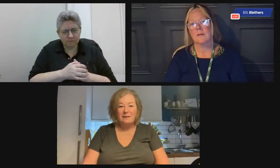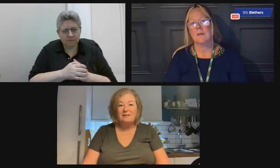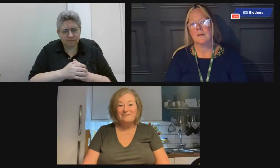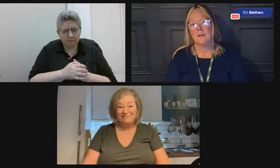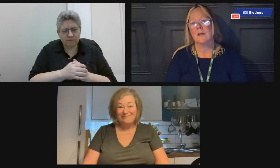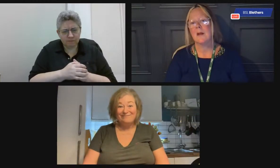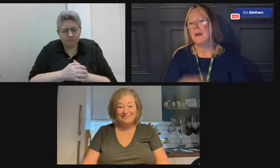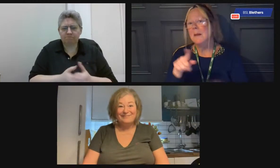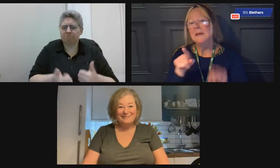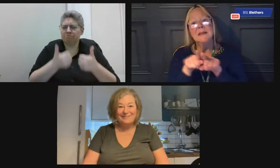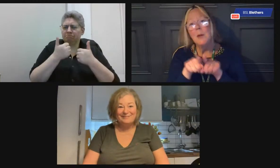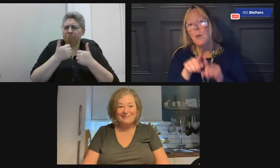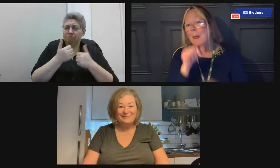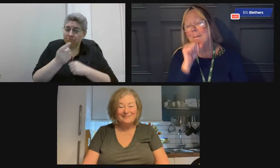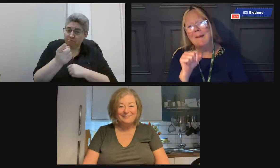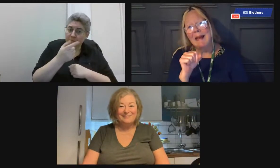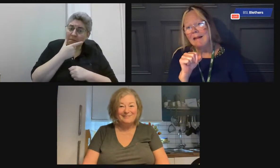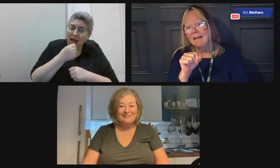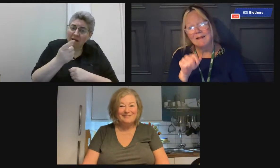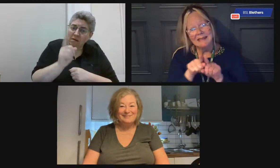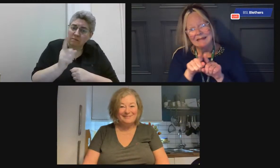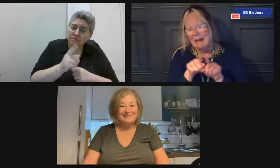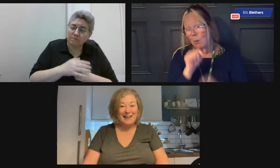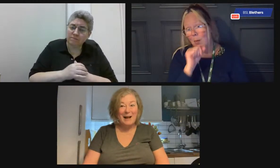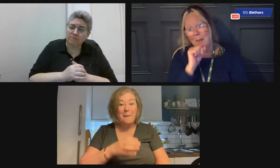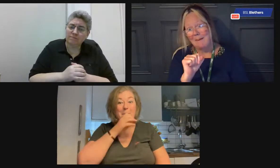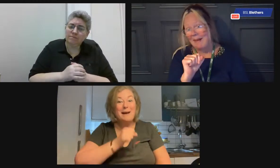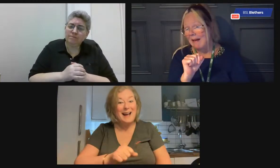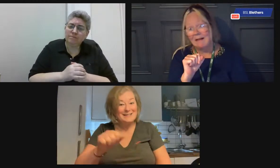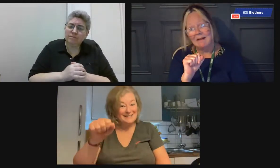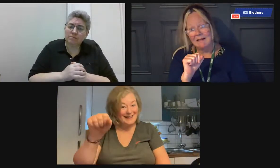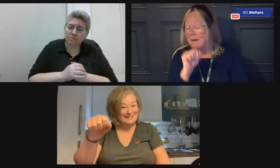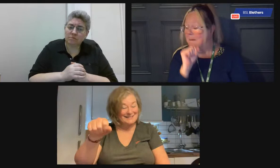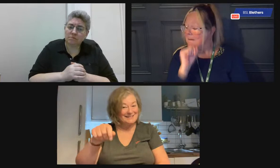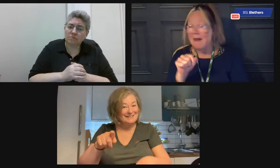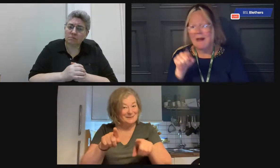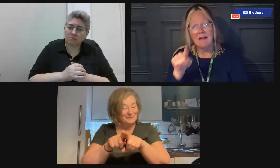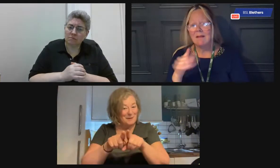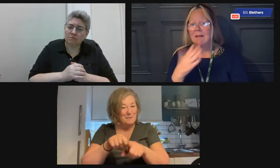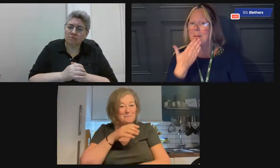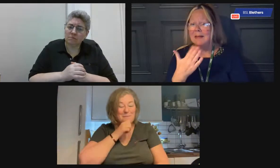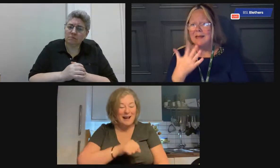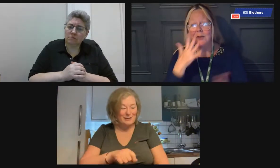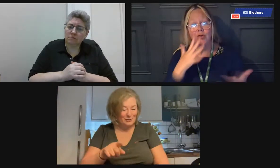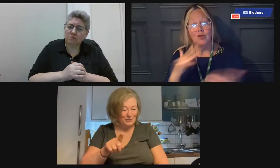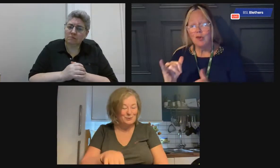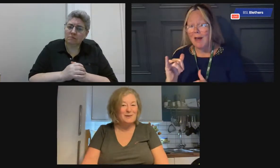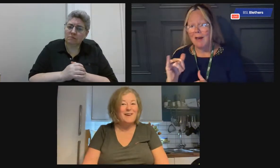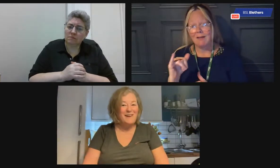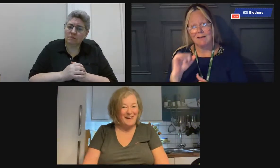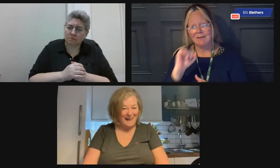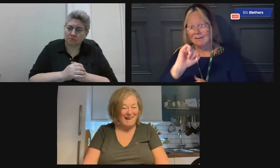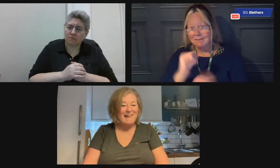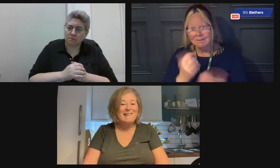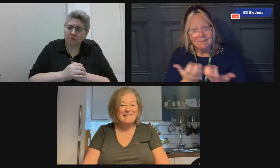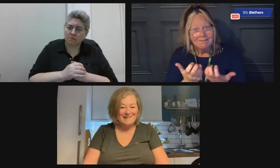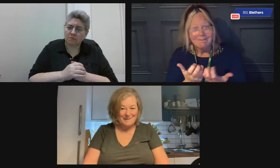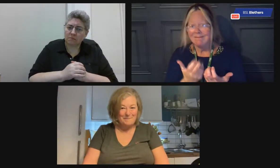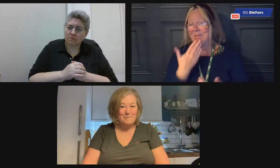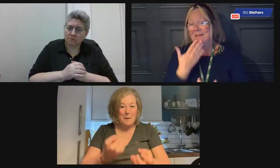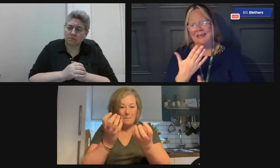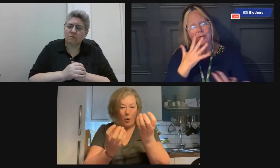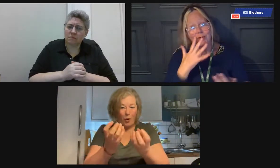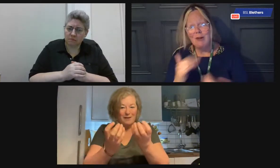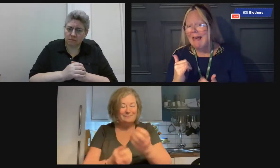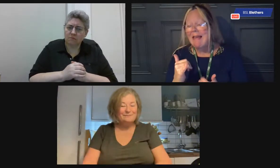you think it's embarrassing, but please, I would urge you, check And your that's the boobs. same for men. Can I say that's the same for men as well? You're Please absolutely